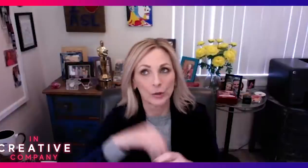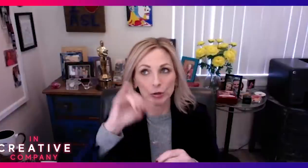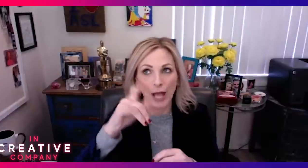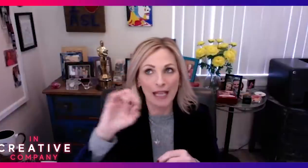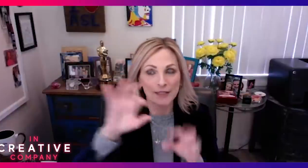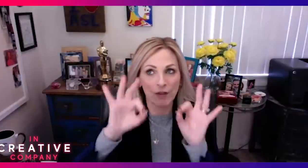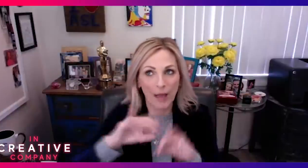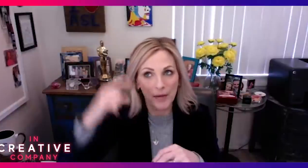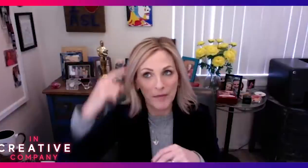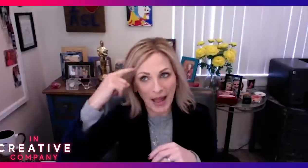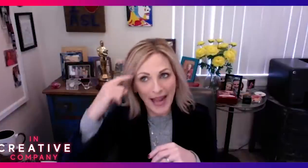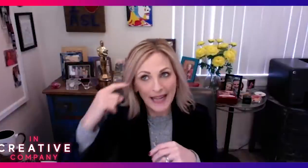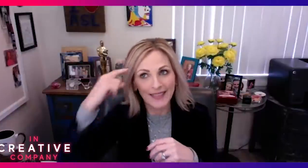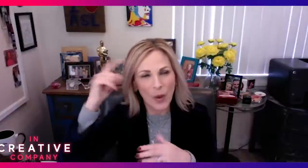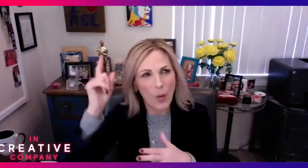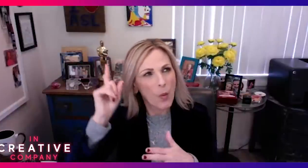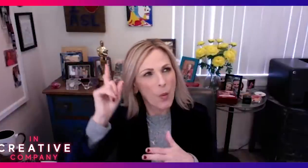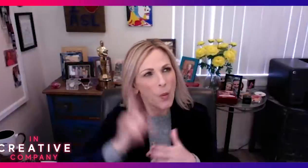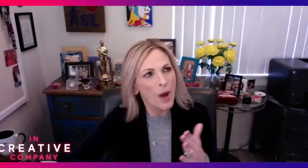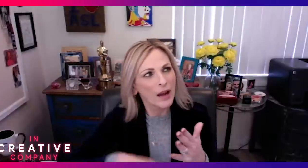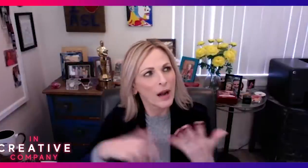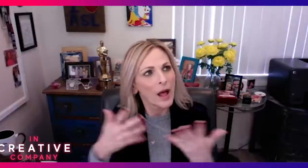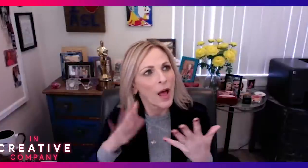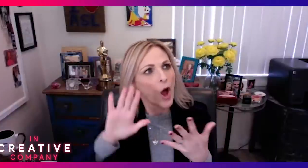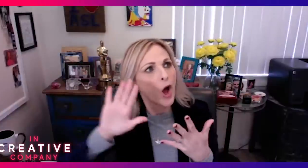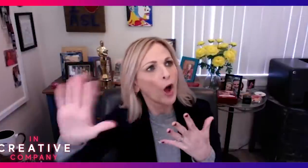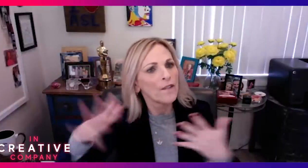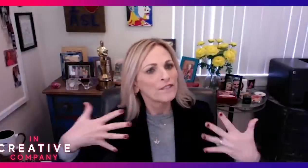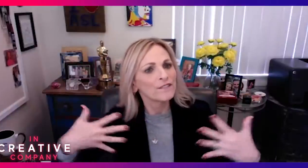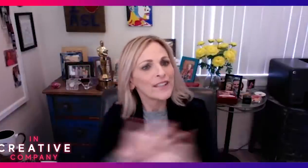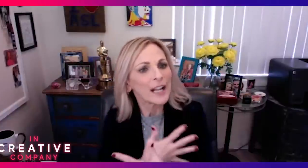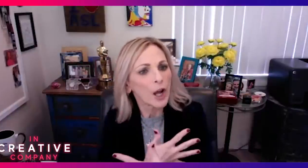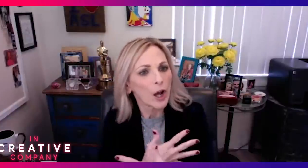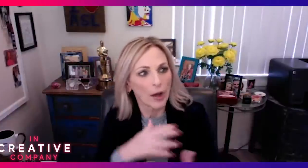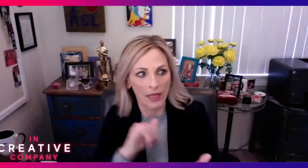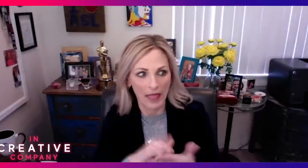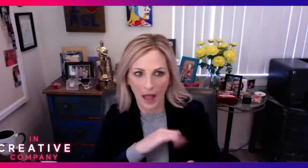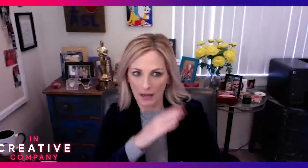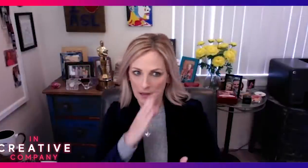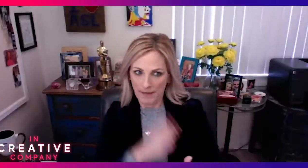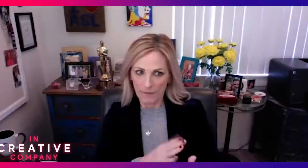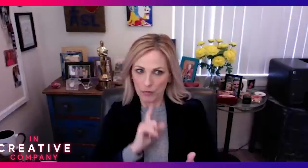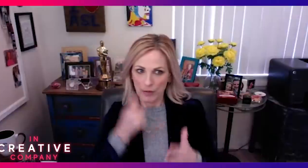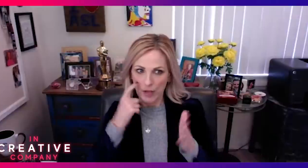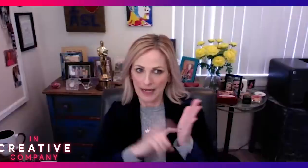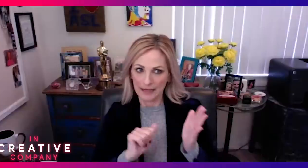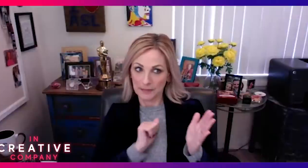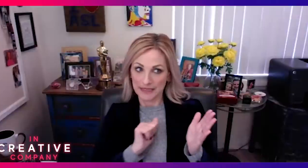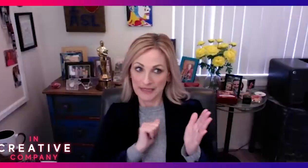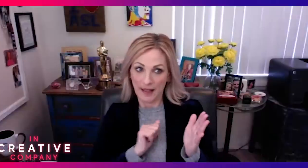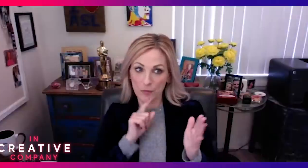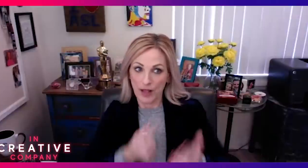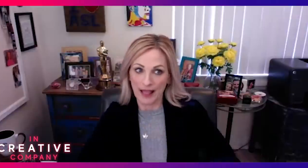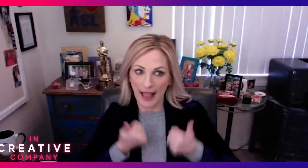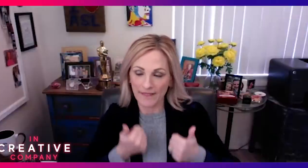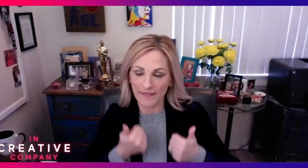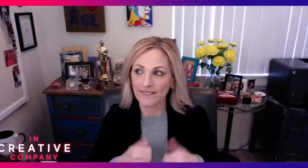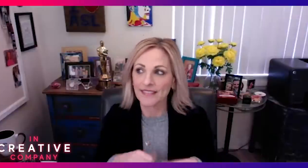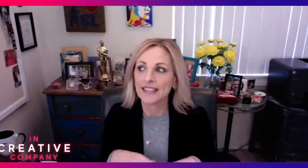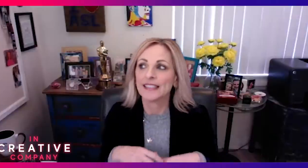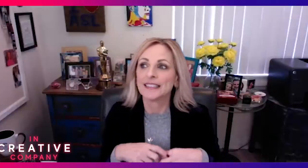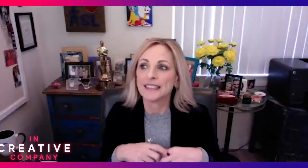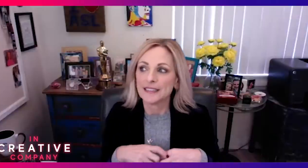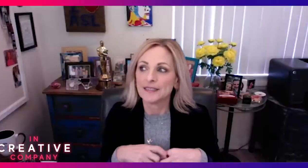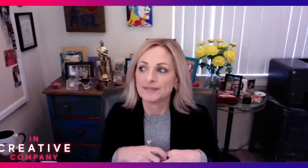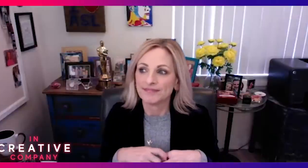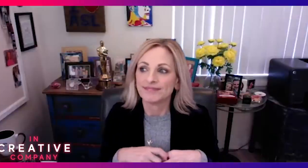delve into that frame of mind, thinking, what is it that Jackie is afraid of? Because this is